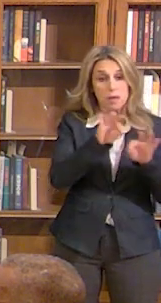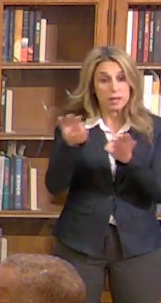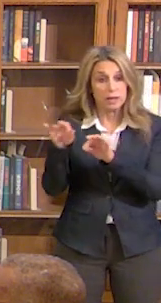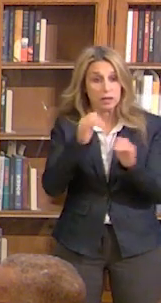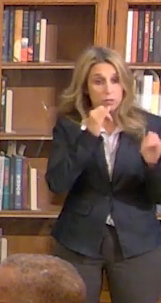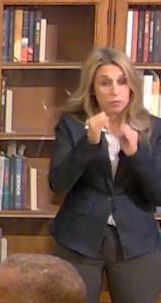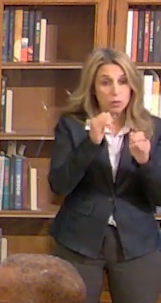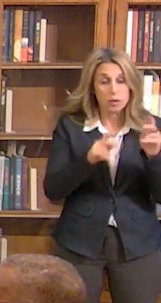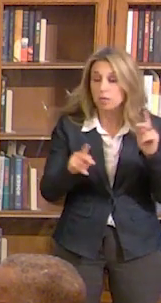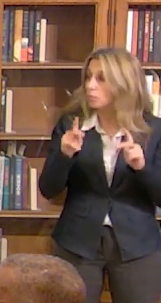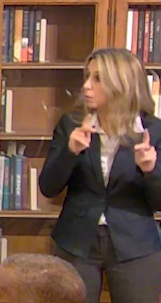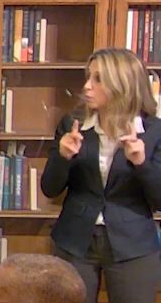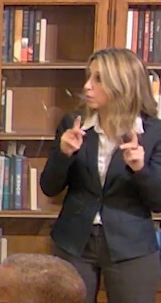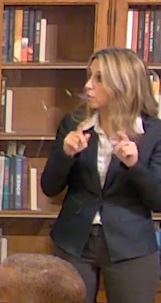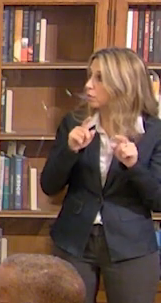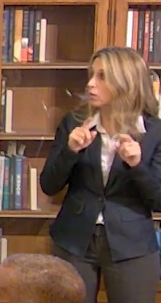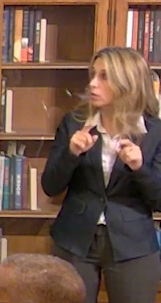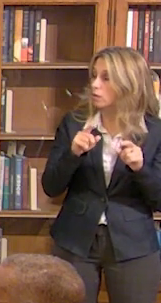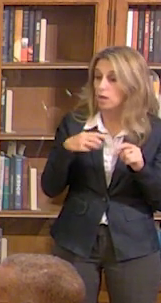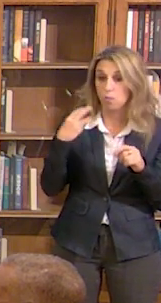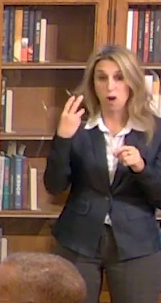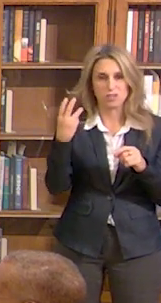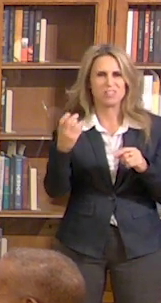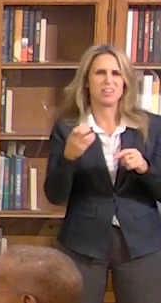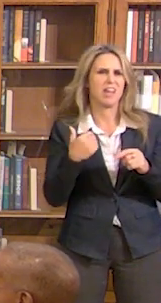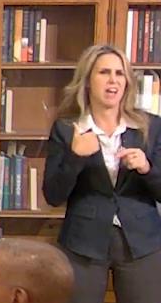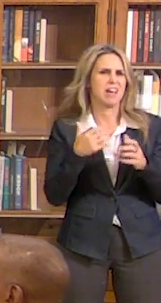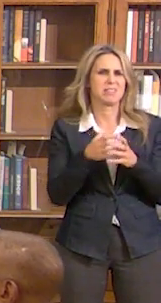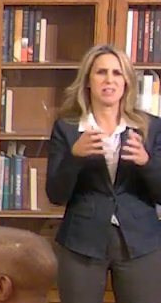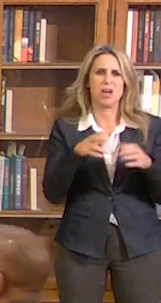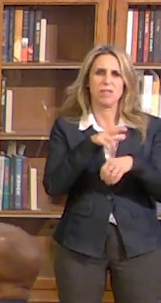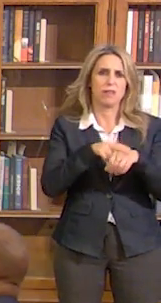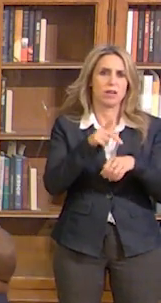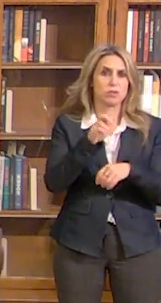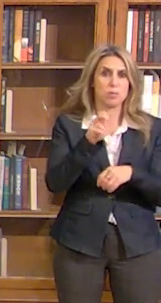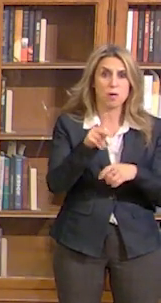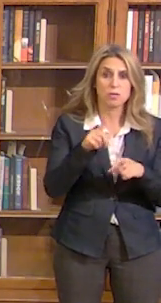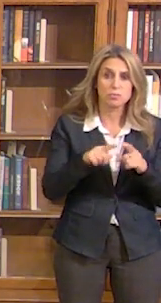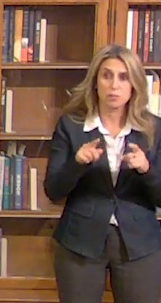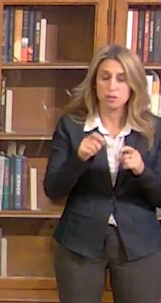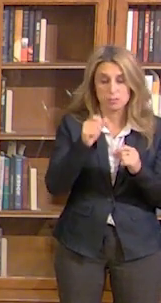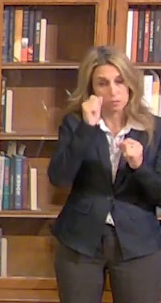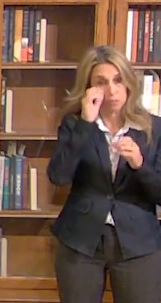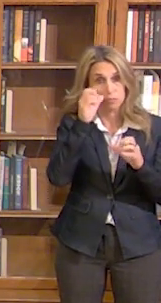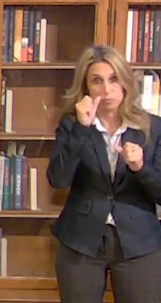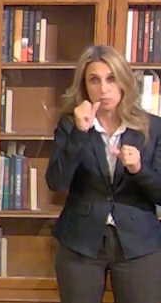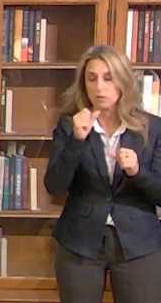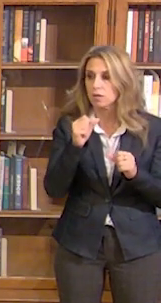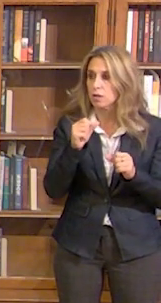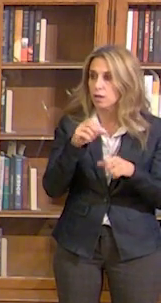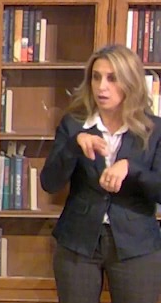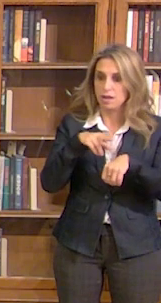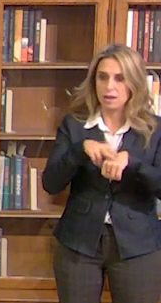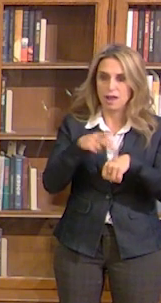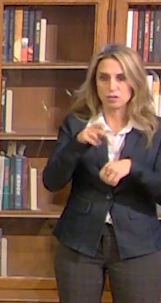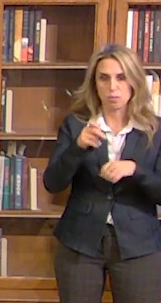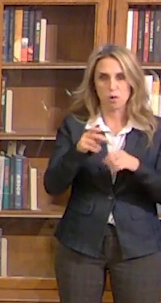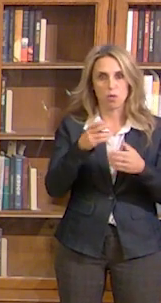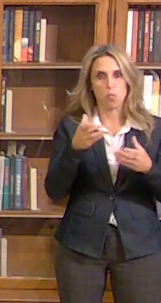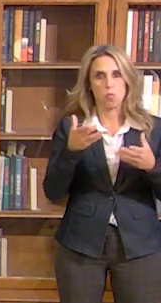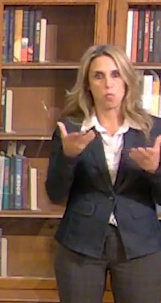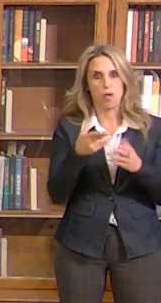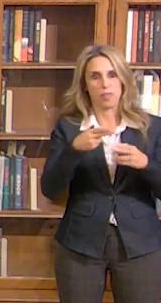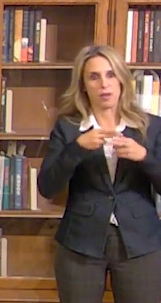go to the Mary McLoud with spon house I mean Washington has a lot of national parks but you would be surprised what's called a national park you